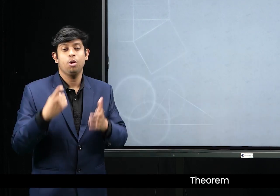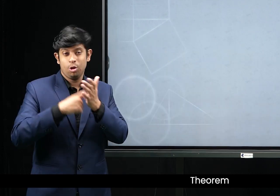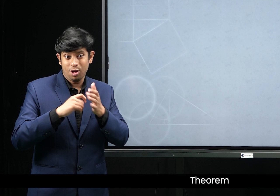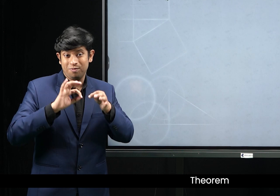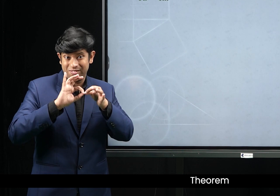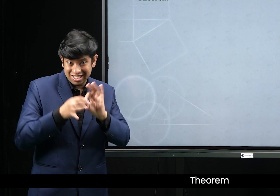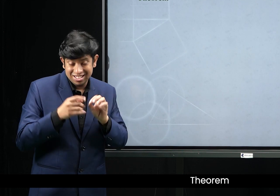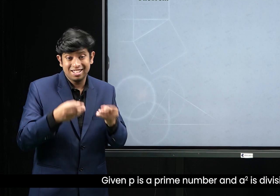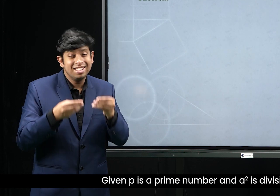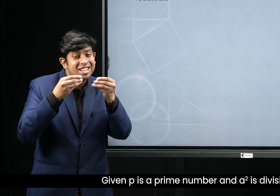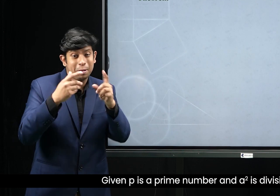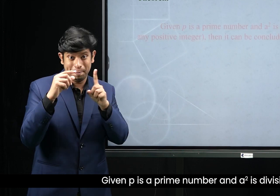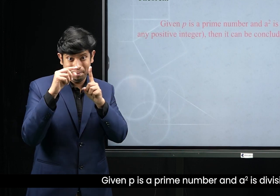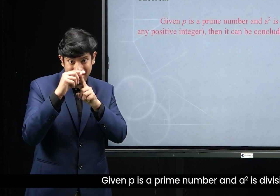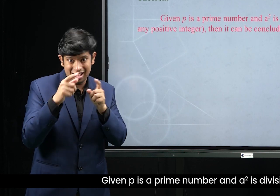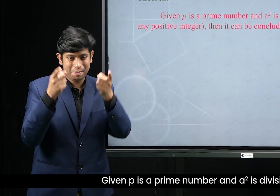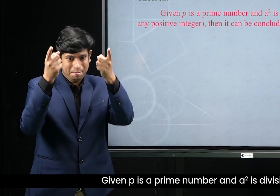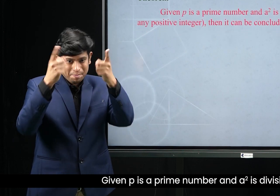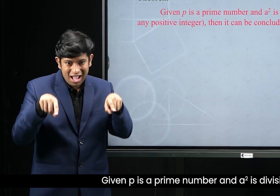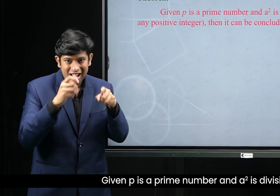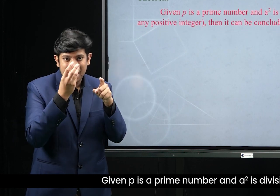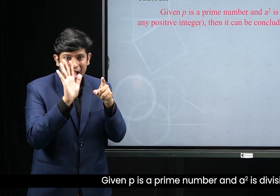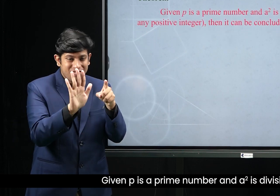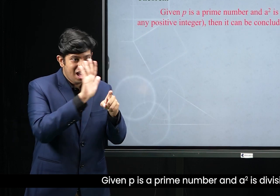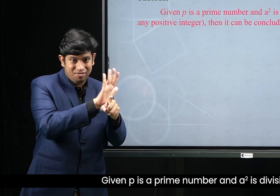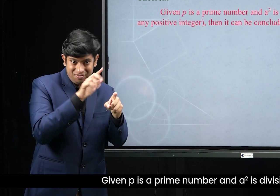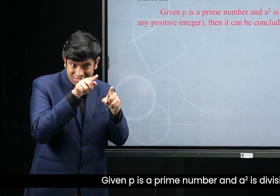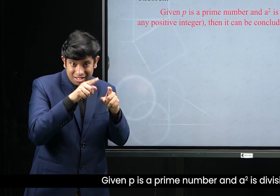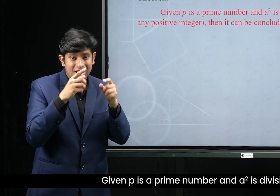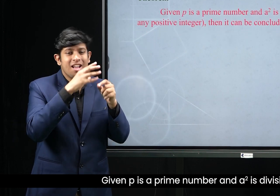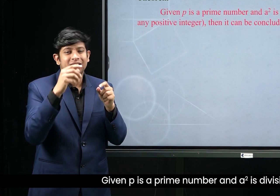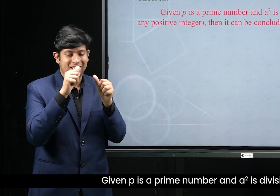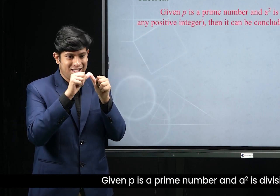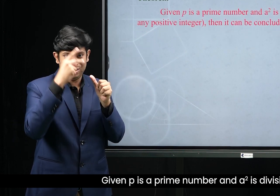Theorem: given p is a prime number and a square is divisible by p,